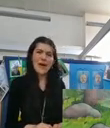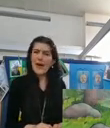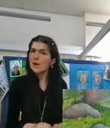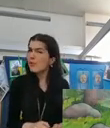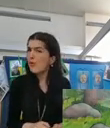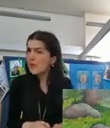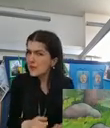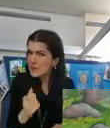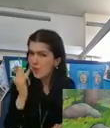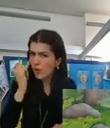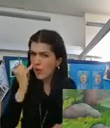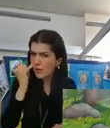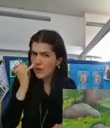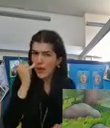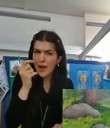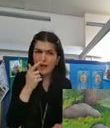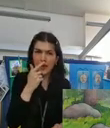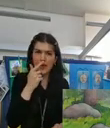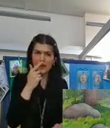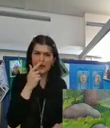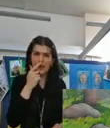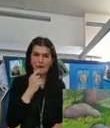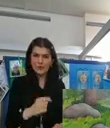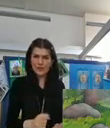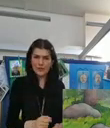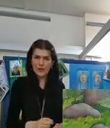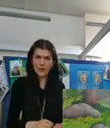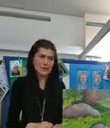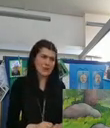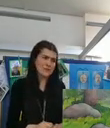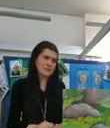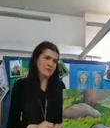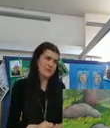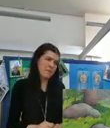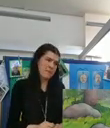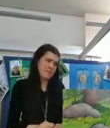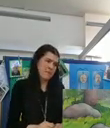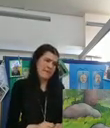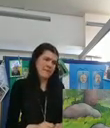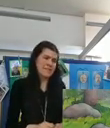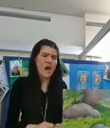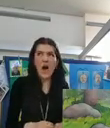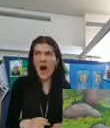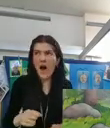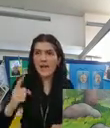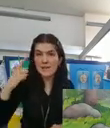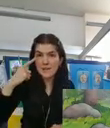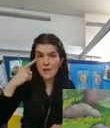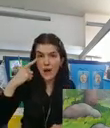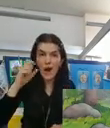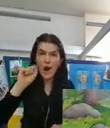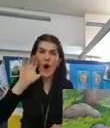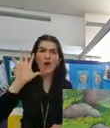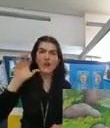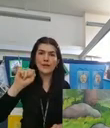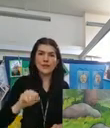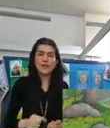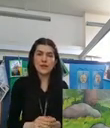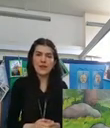and a poisonous wart at the end of his nose. His eyes are orange